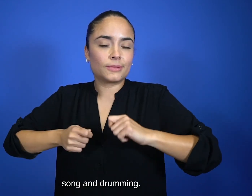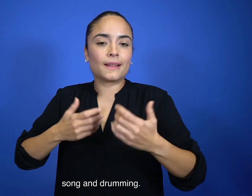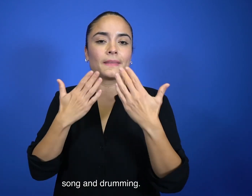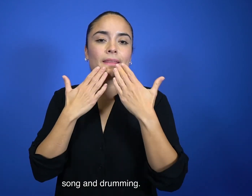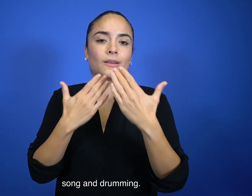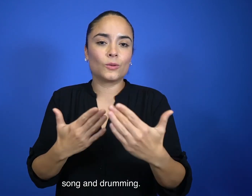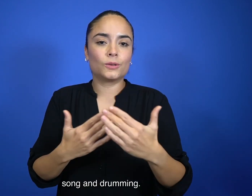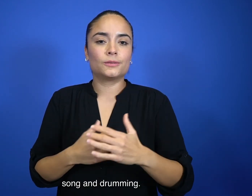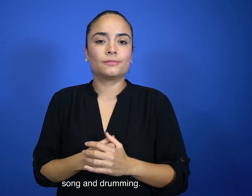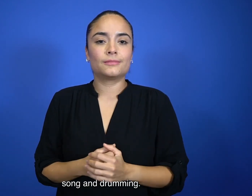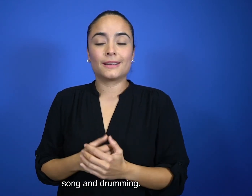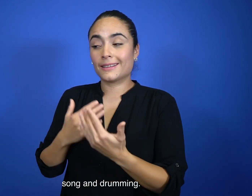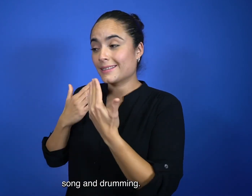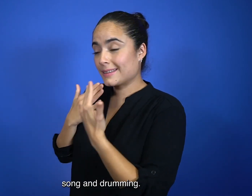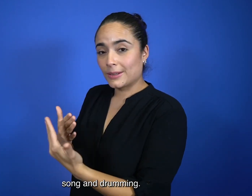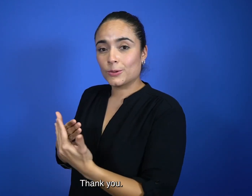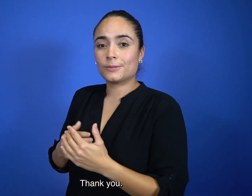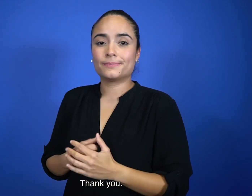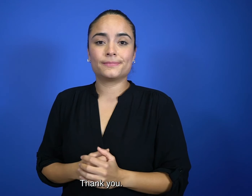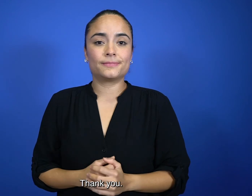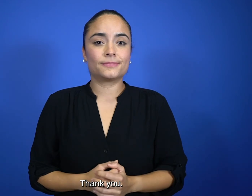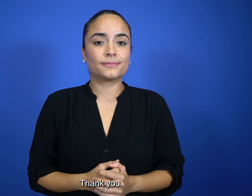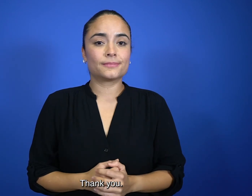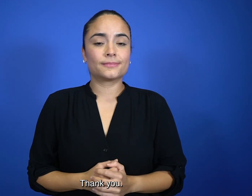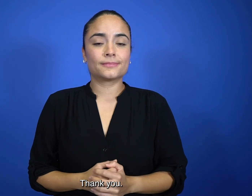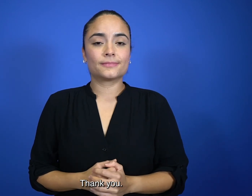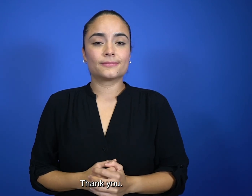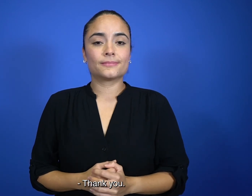song and drumming. Thank you. Thank you.